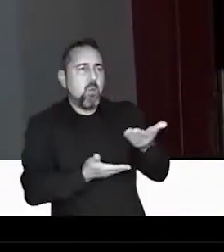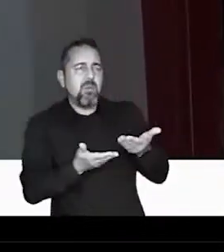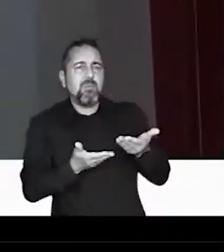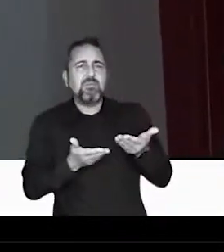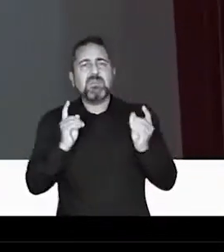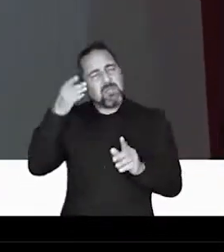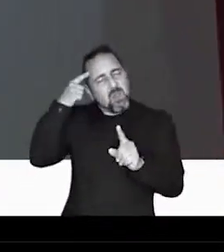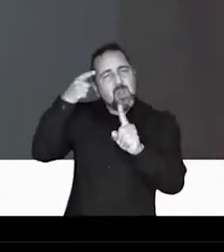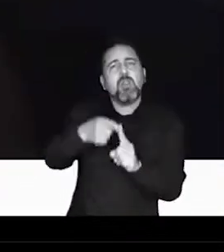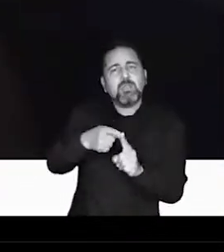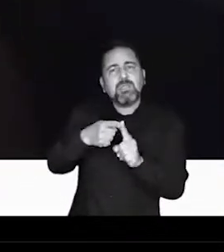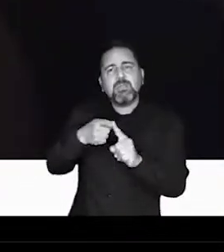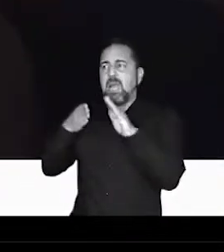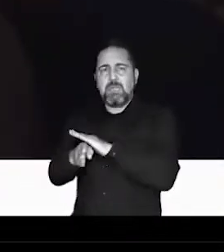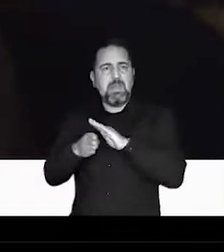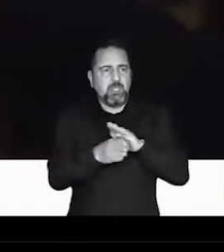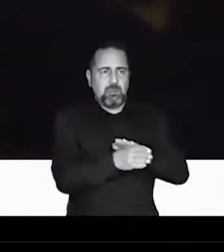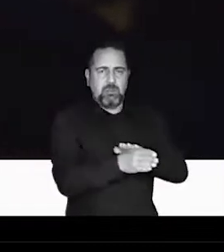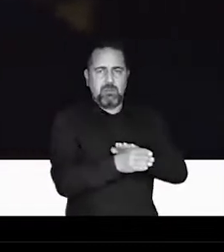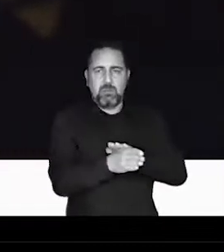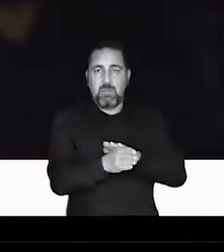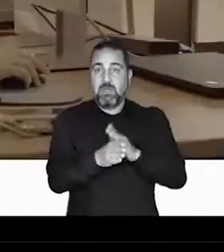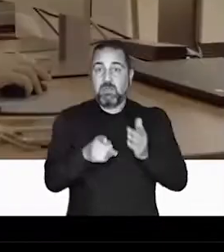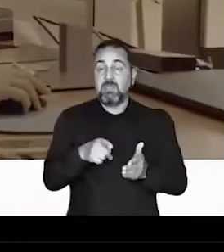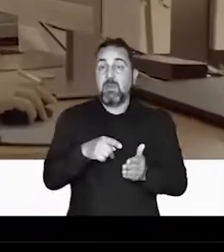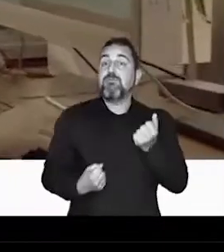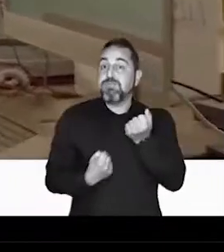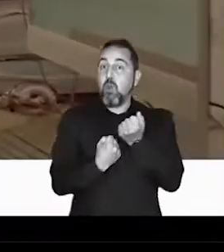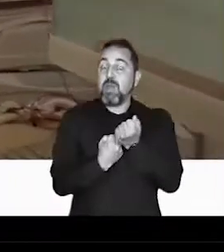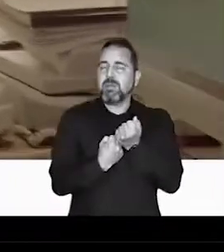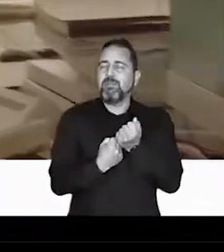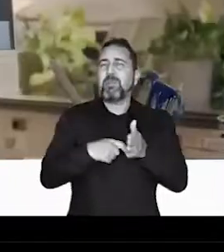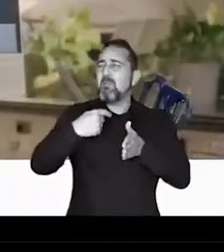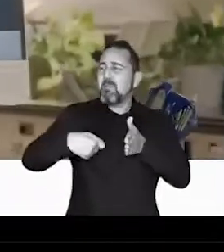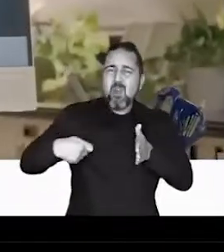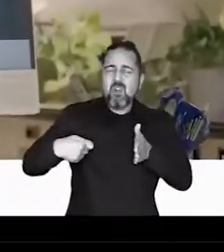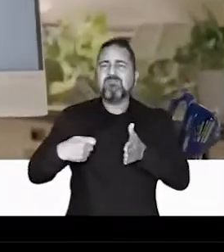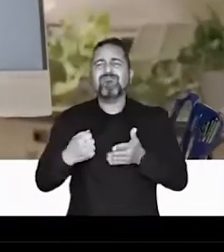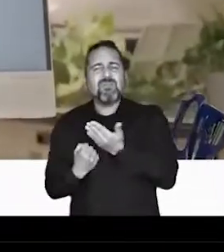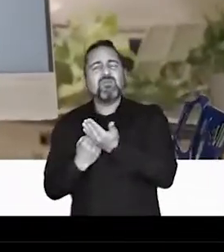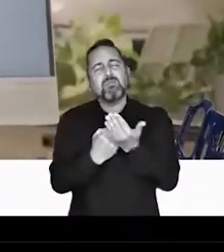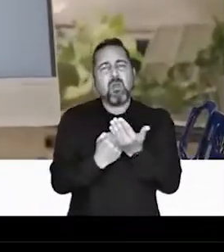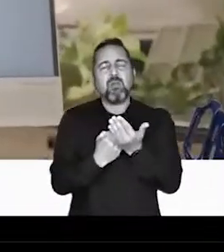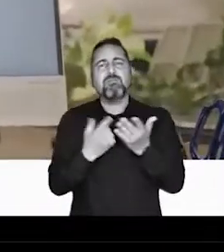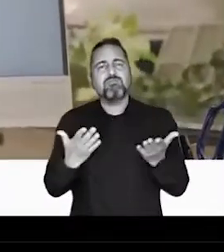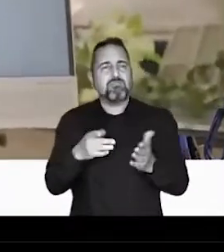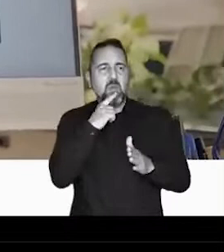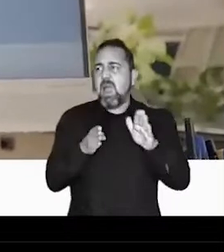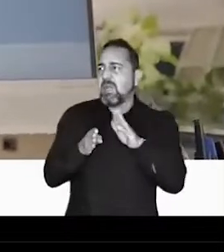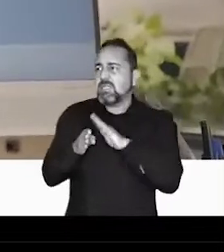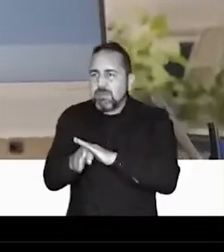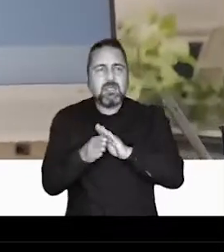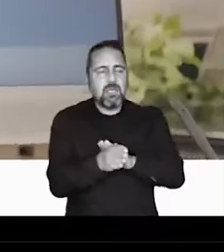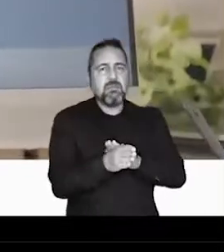accessible solutions. Thanks to the knowledge that will be generated over the course of the project, we want to make proposals to improve the implementation